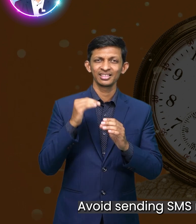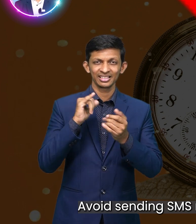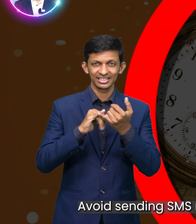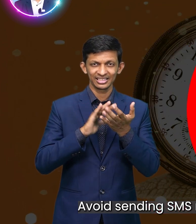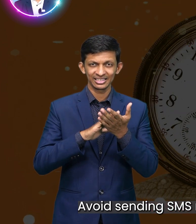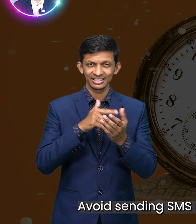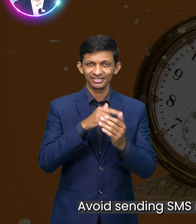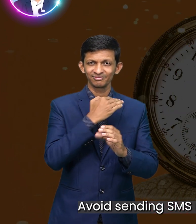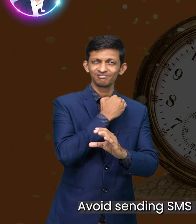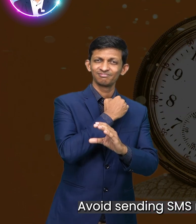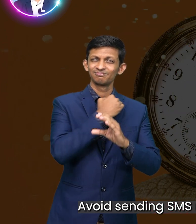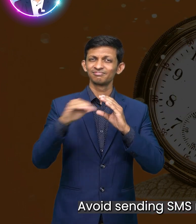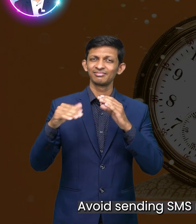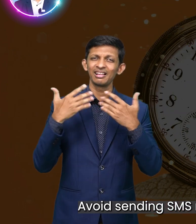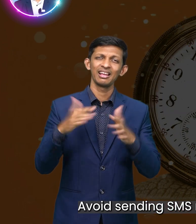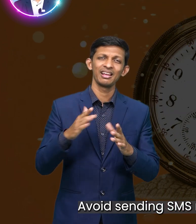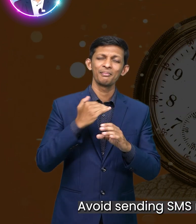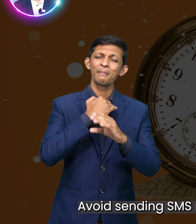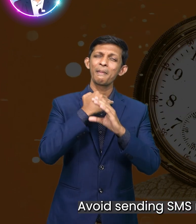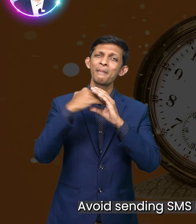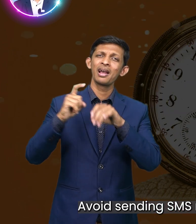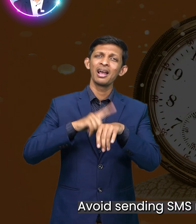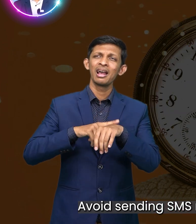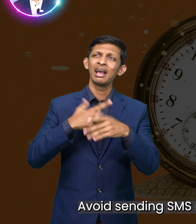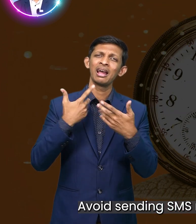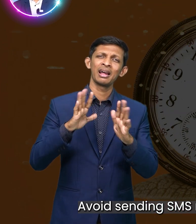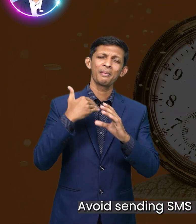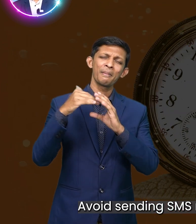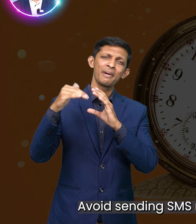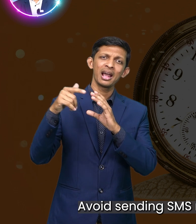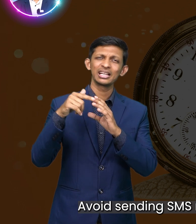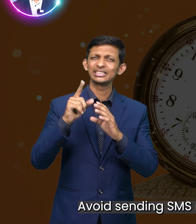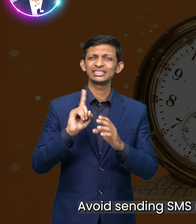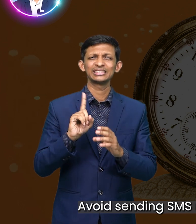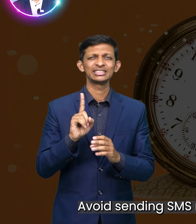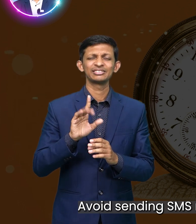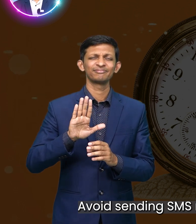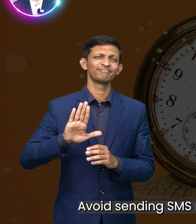Avoid sending SMS messages at inappropriate times.